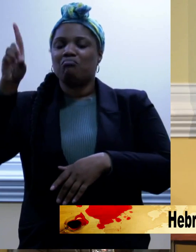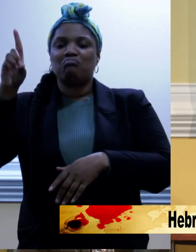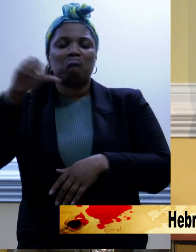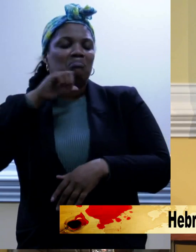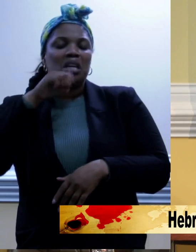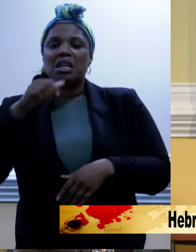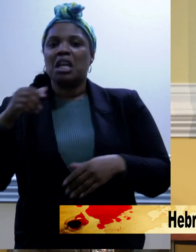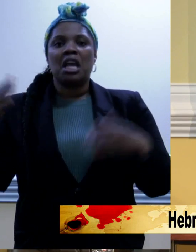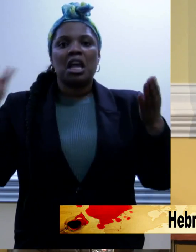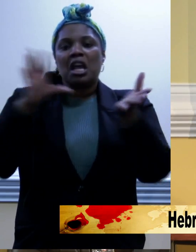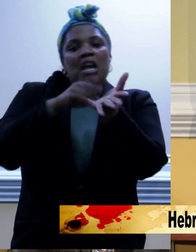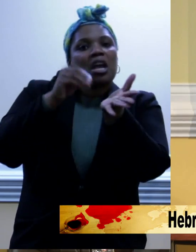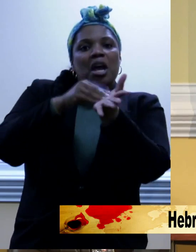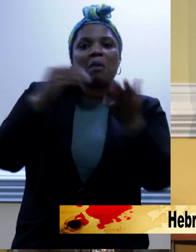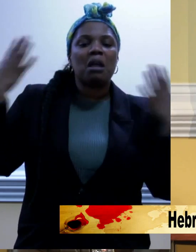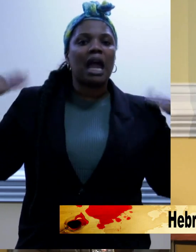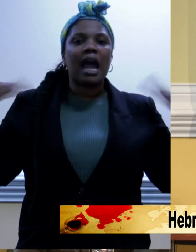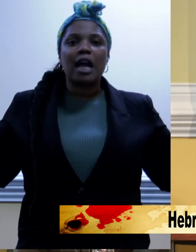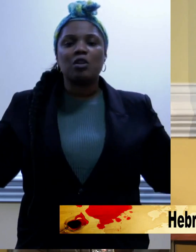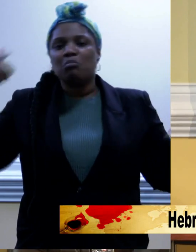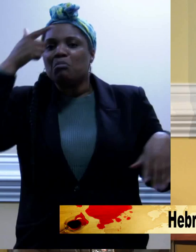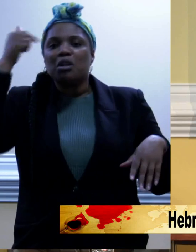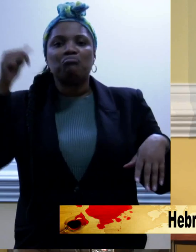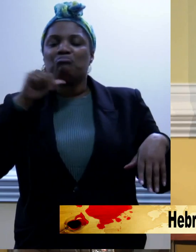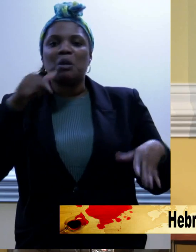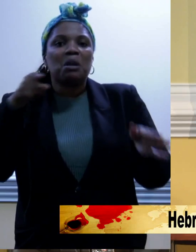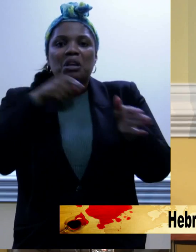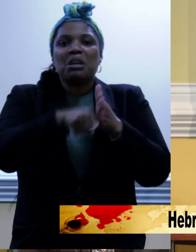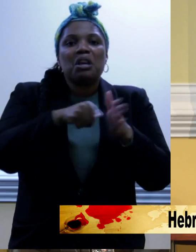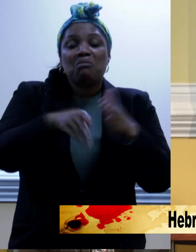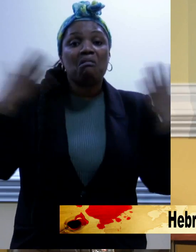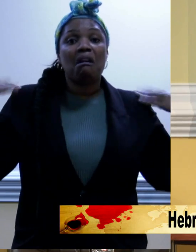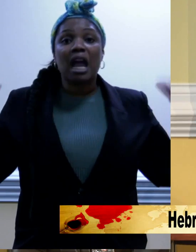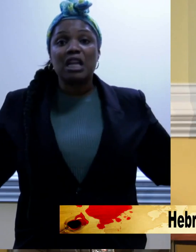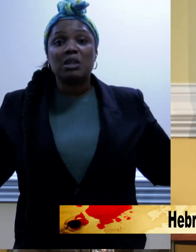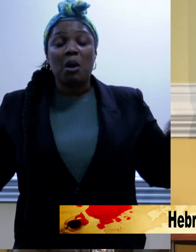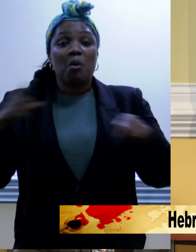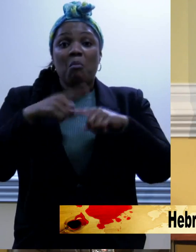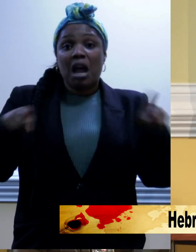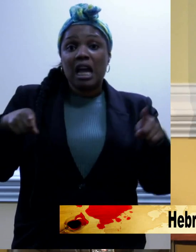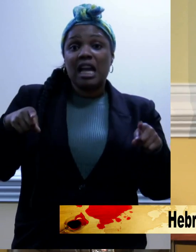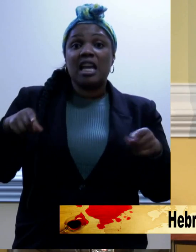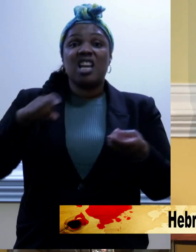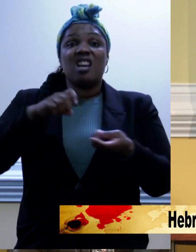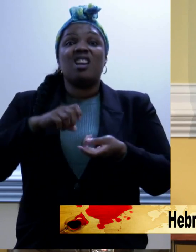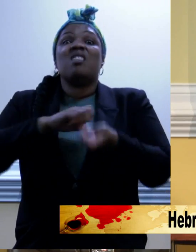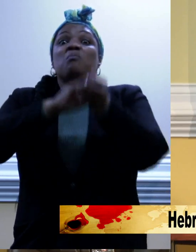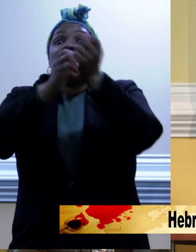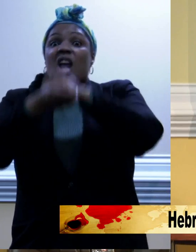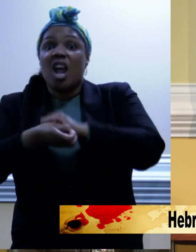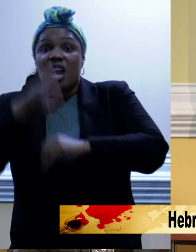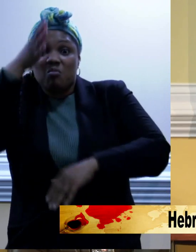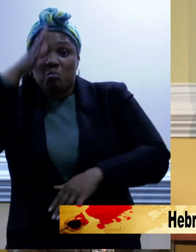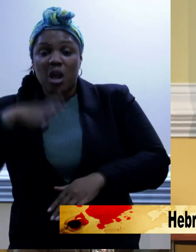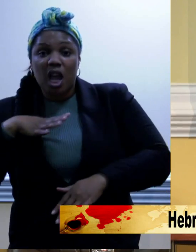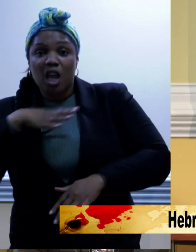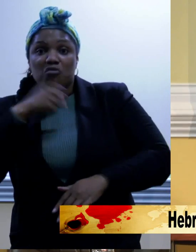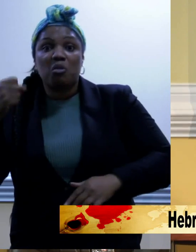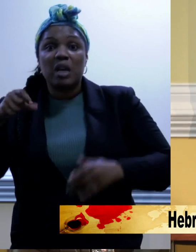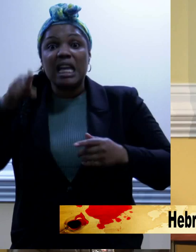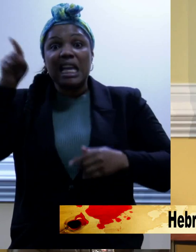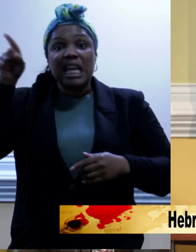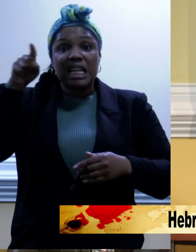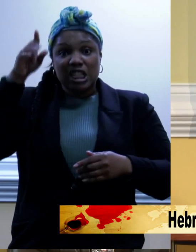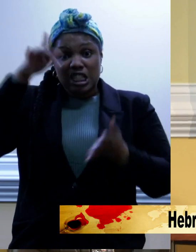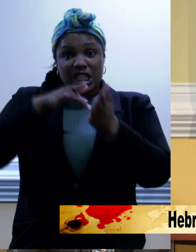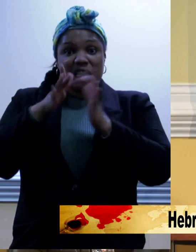for he took on him the seed of Abraham.